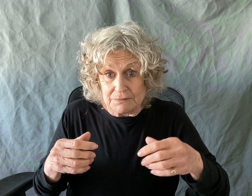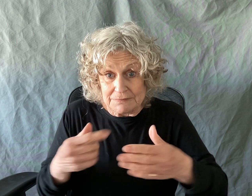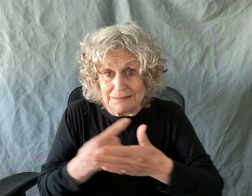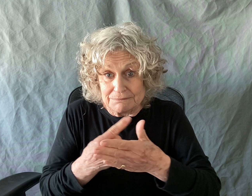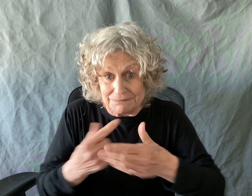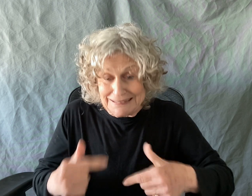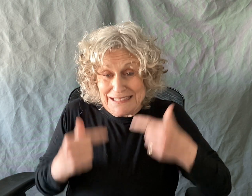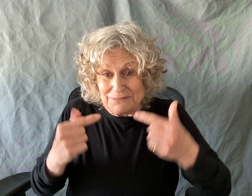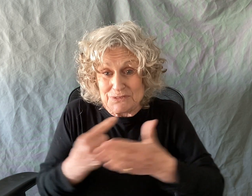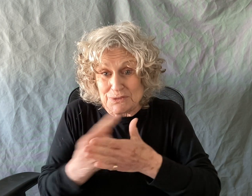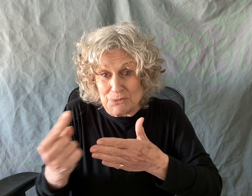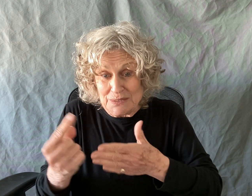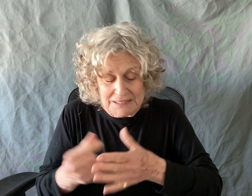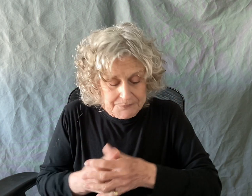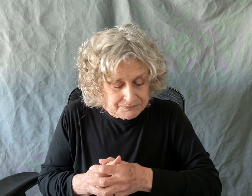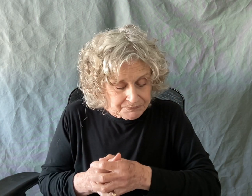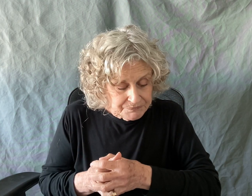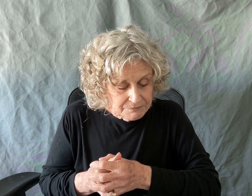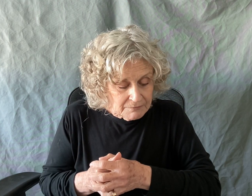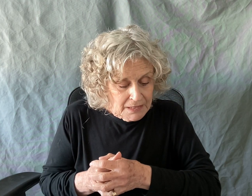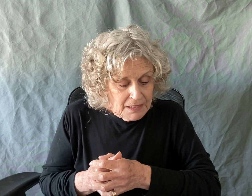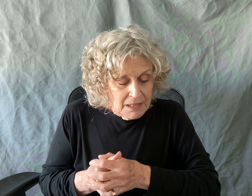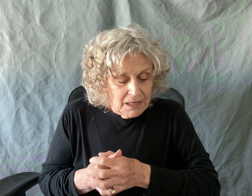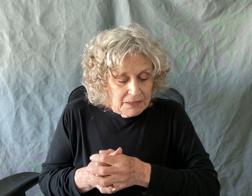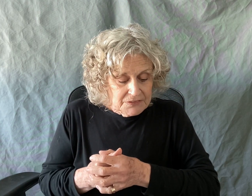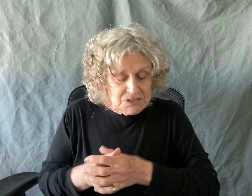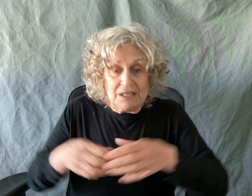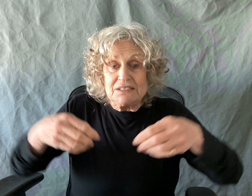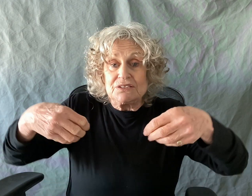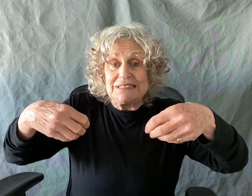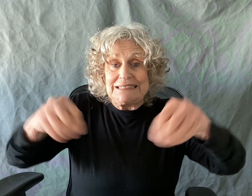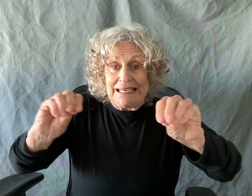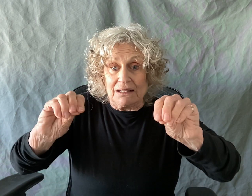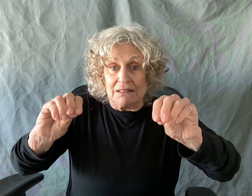They live during the week. The sign to sell,